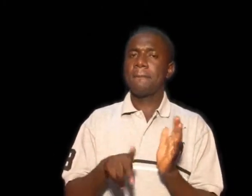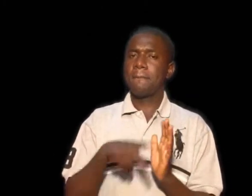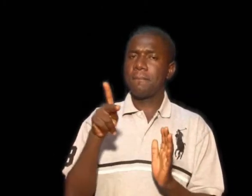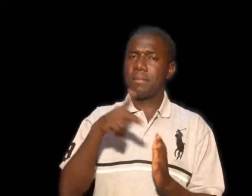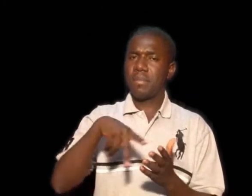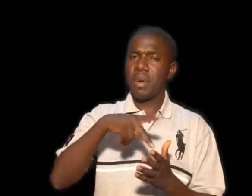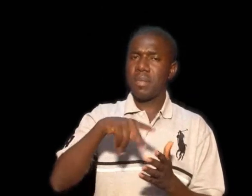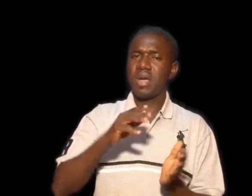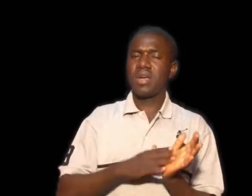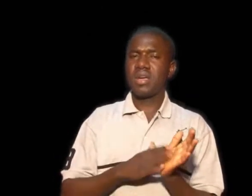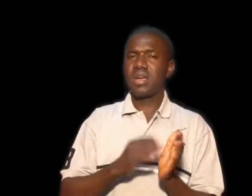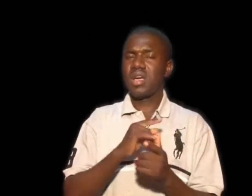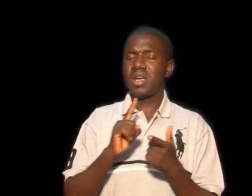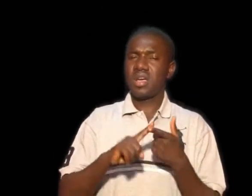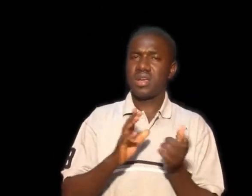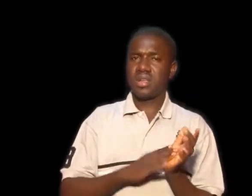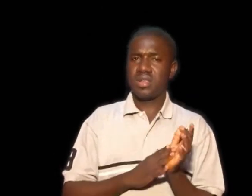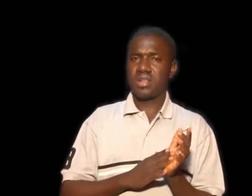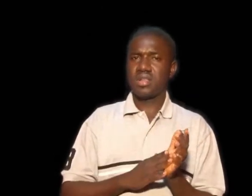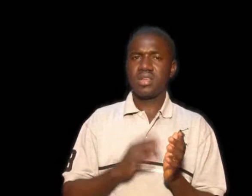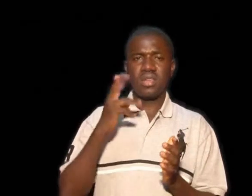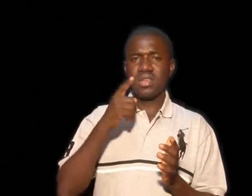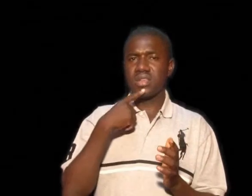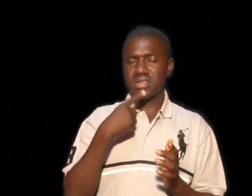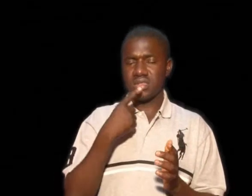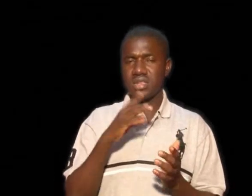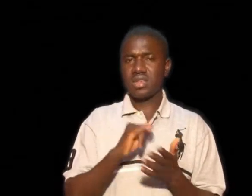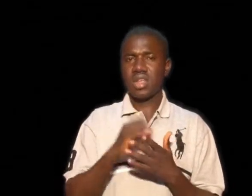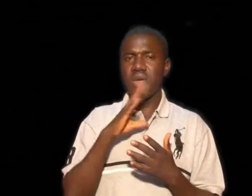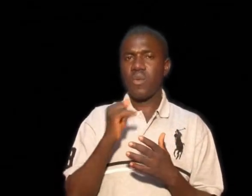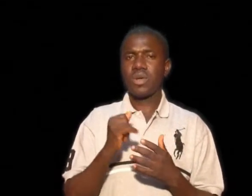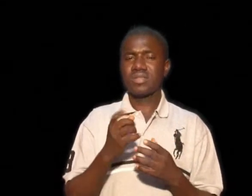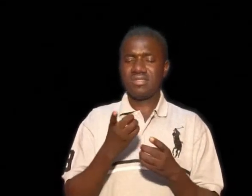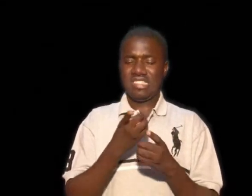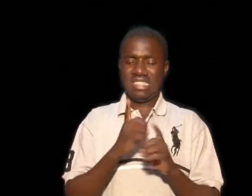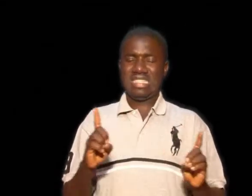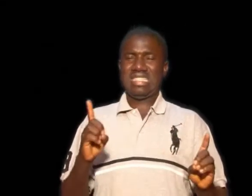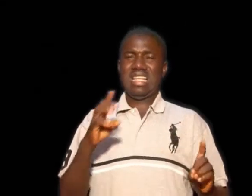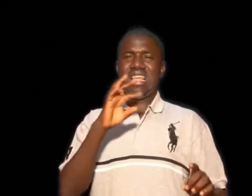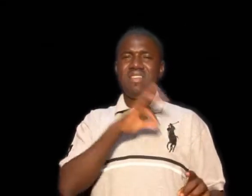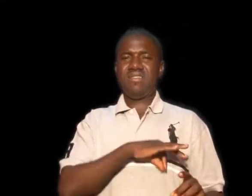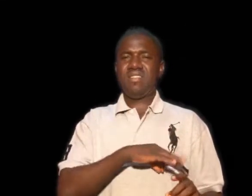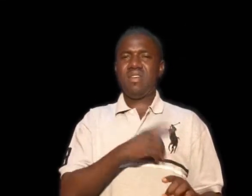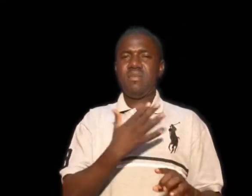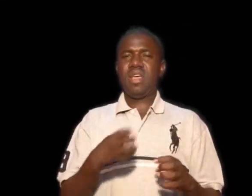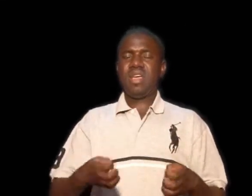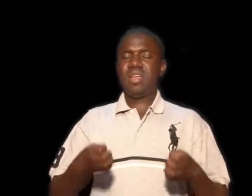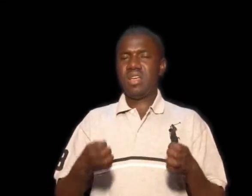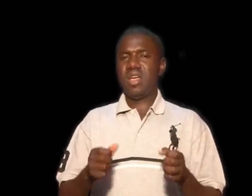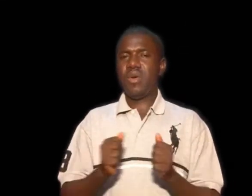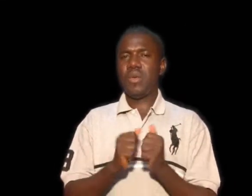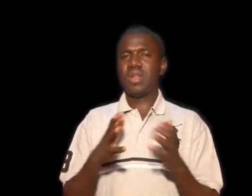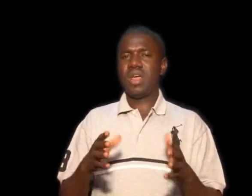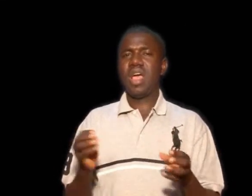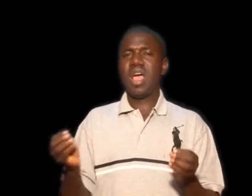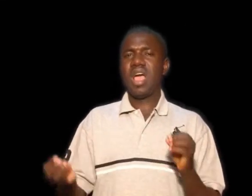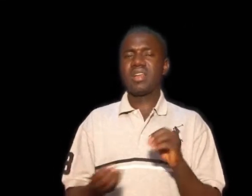schooling. He says, "I was disadvantaged enough by the leprosy, without adding lack of education to my